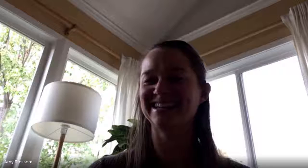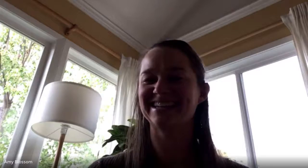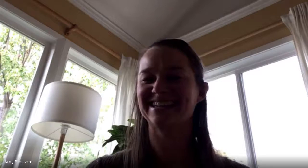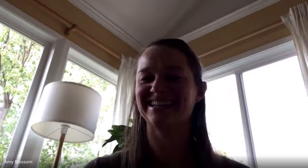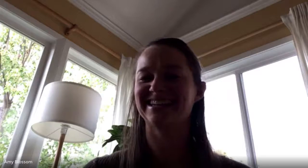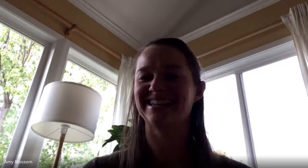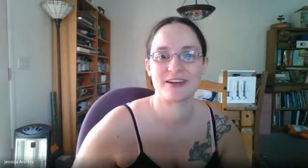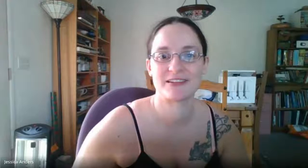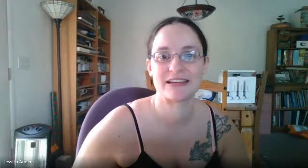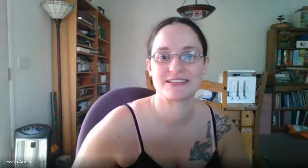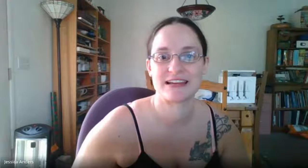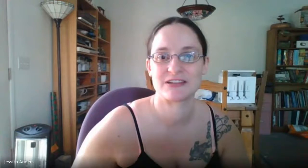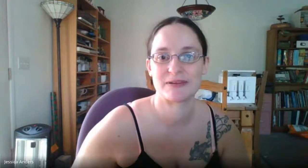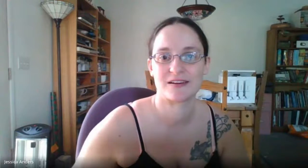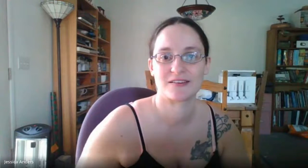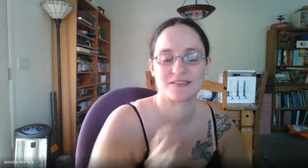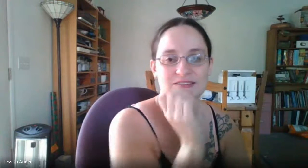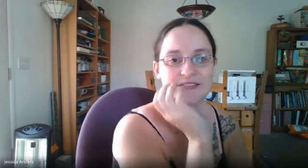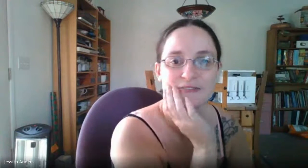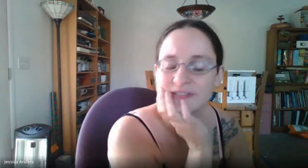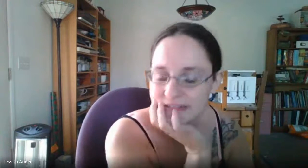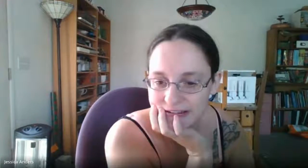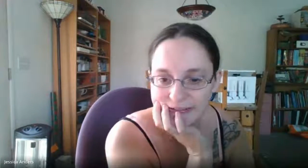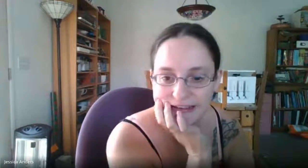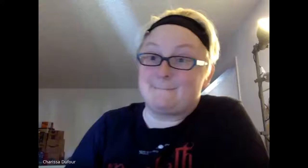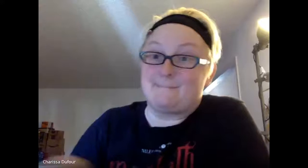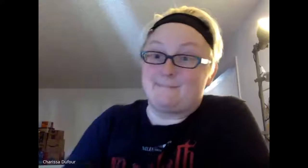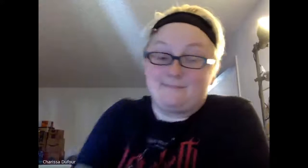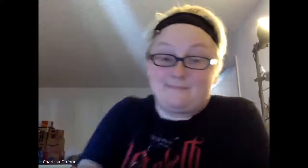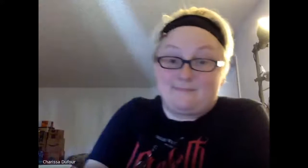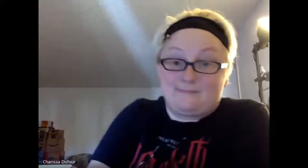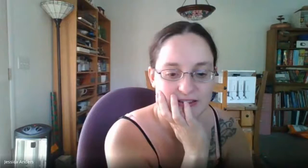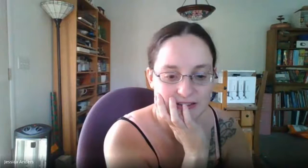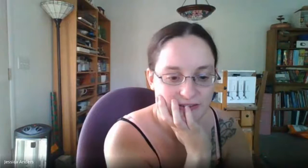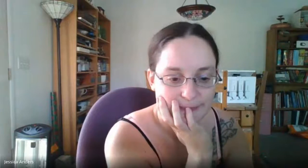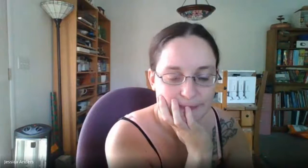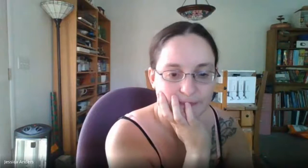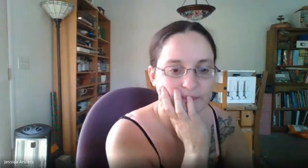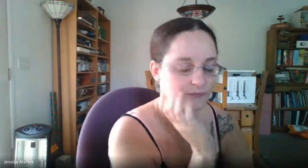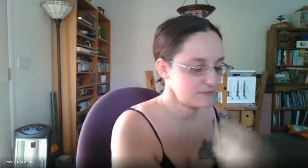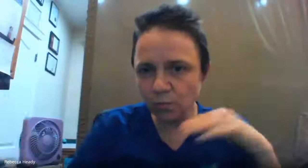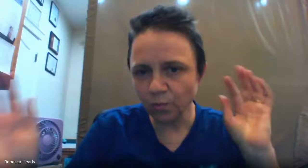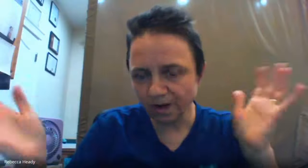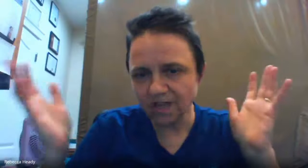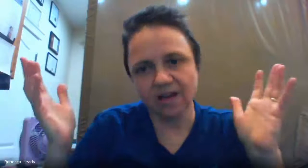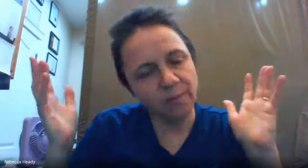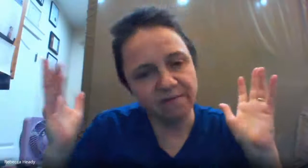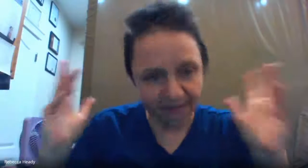go find I've got the link saved up here, so I'll find that. Oh, that's good. Awesome. So we're talking about